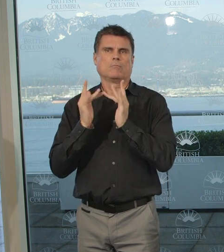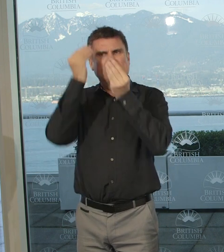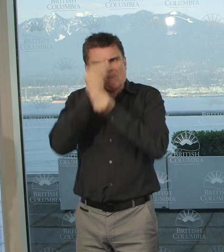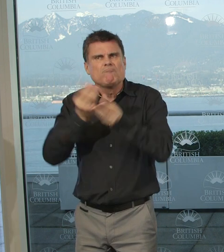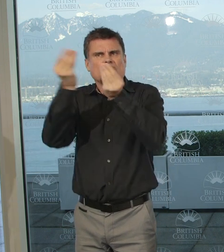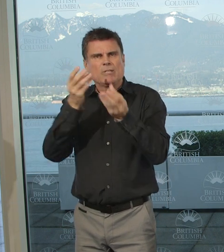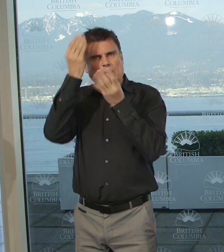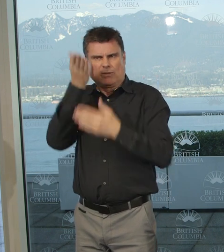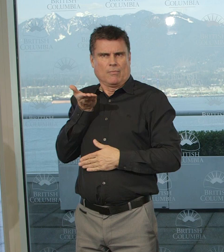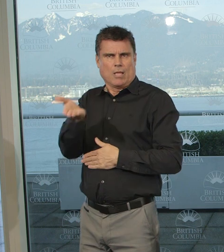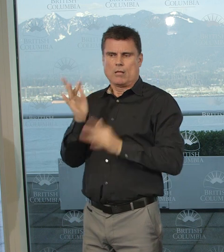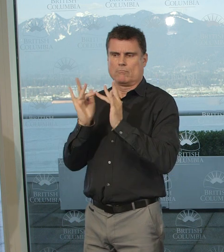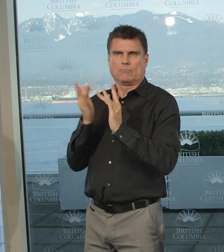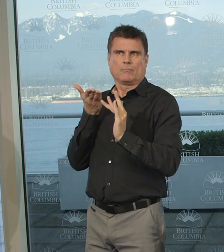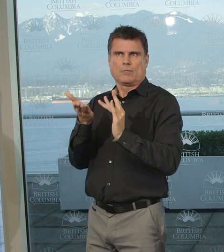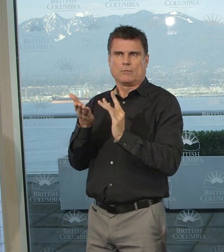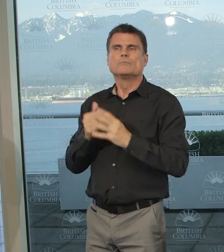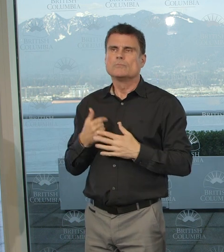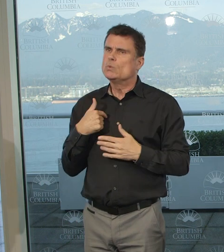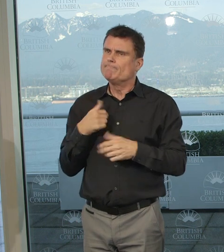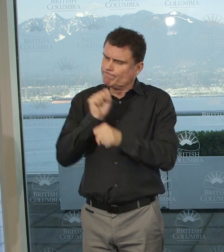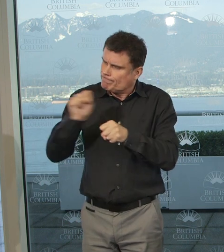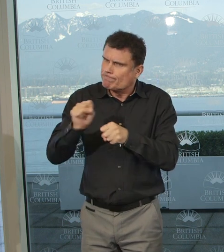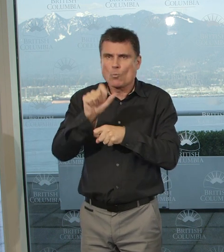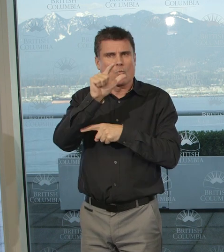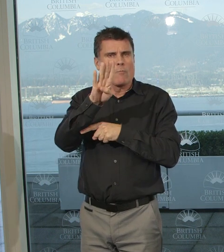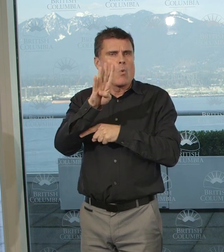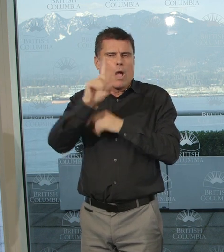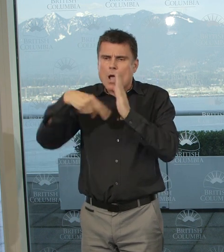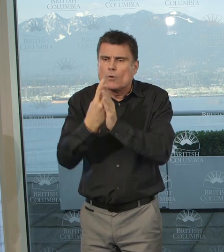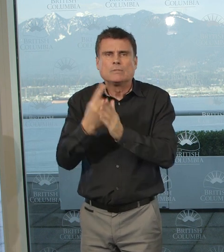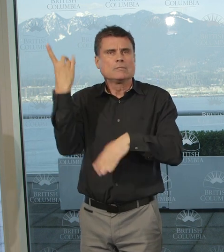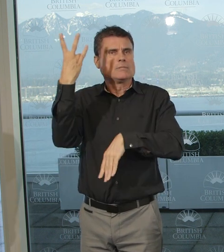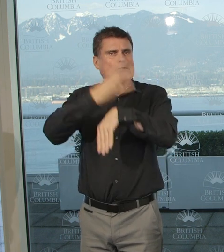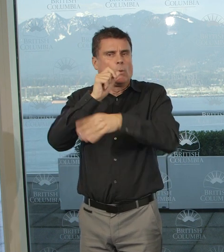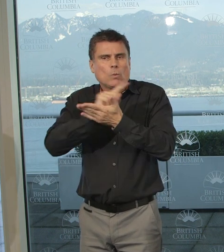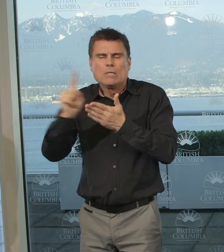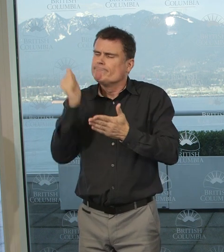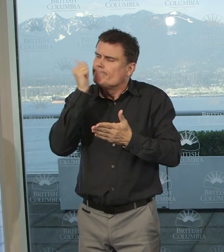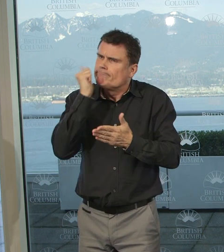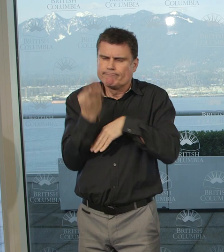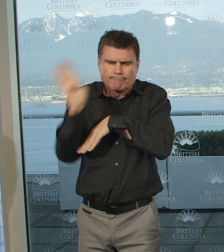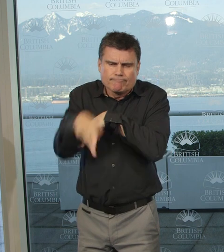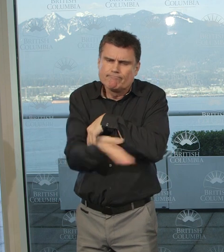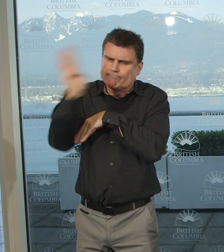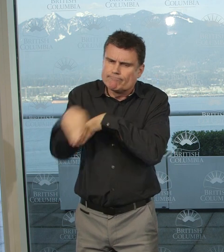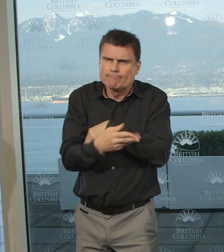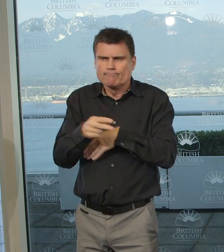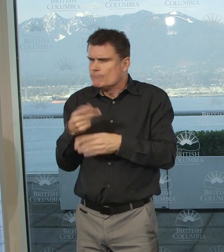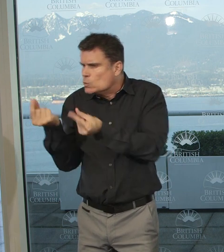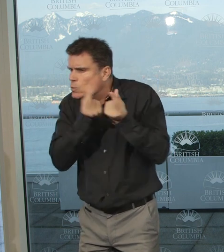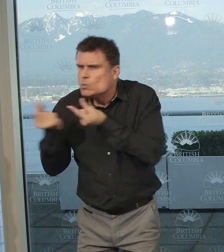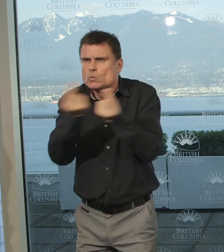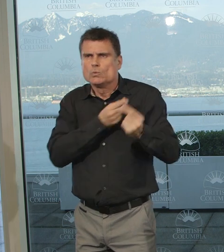on 24/7 at the BC CDC and around BC at other sites that are processing testing. And obviously that